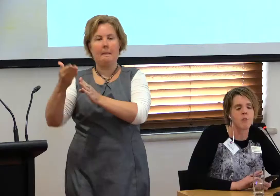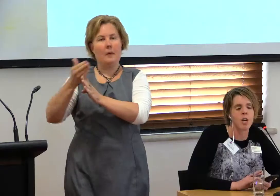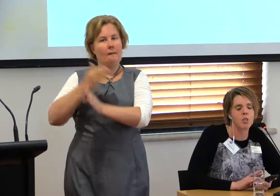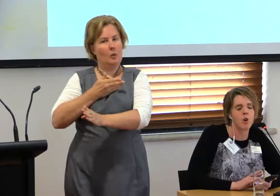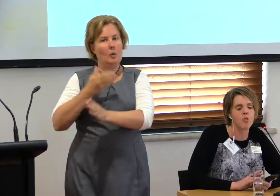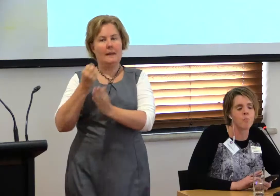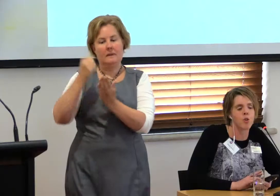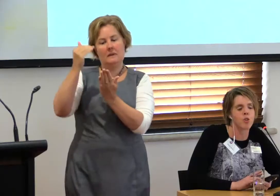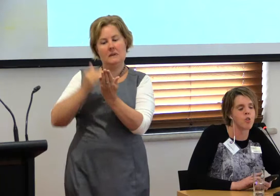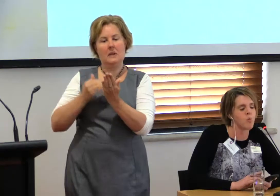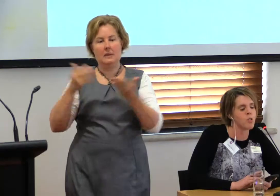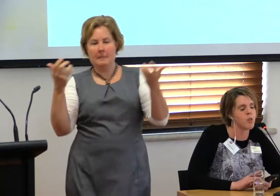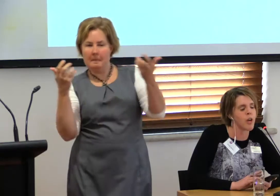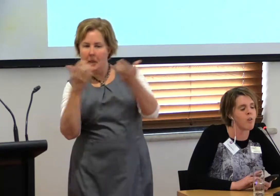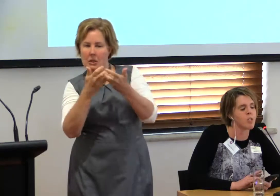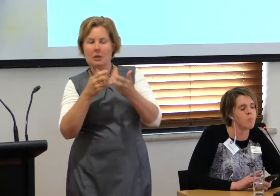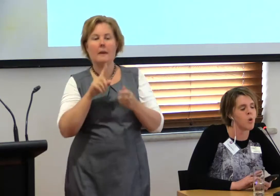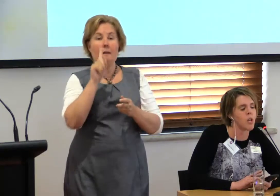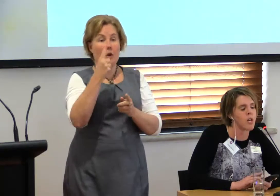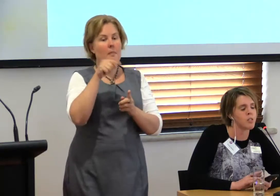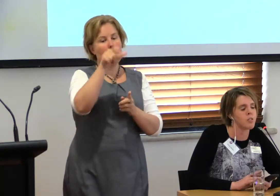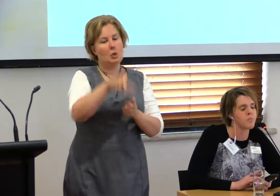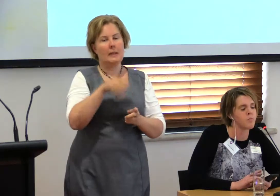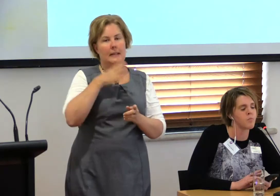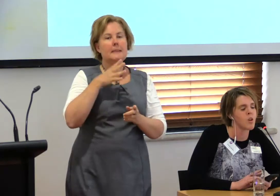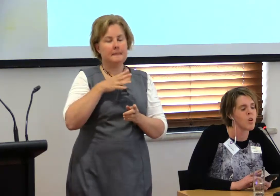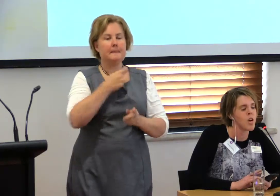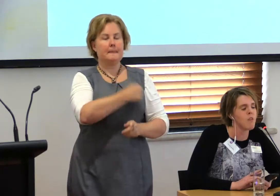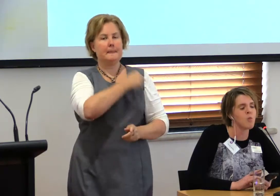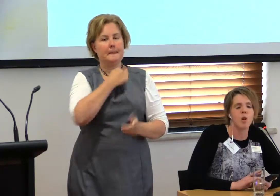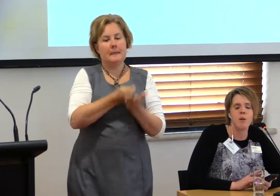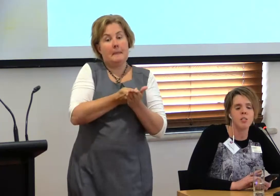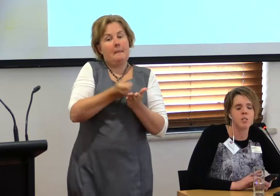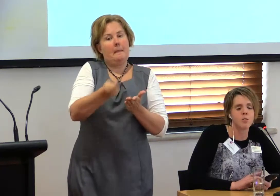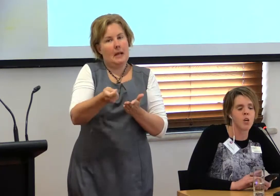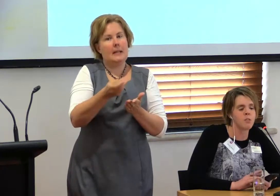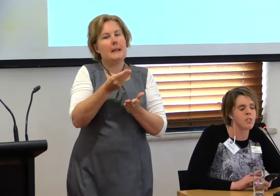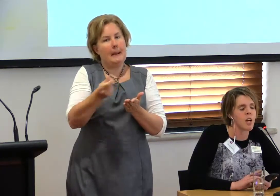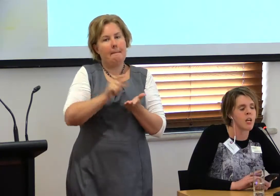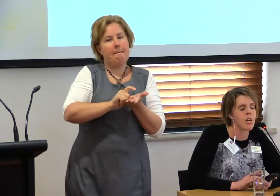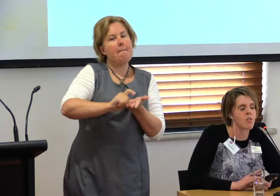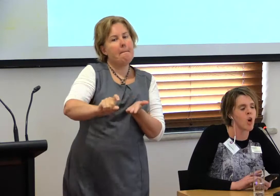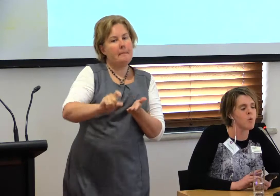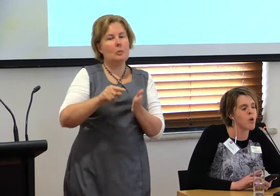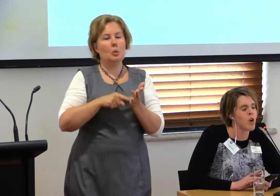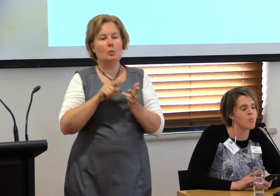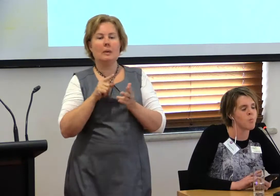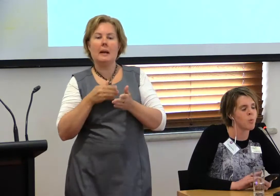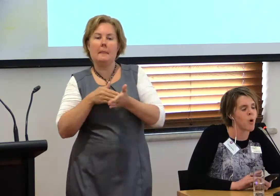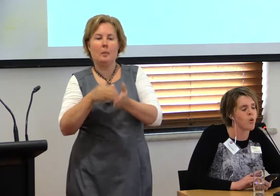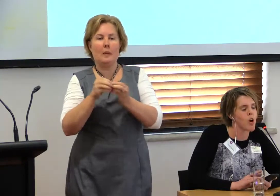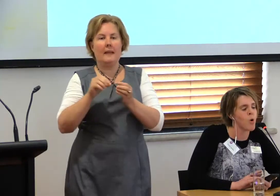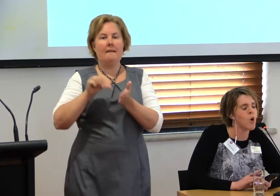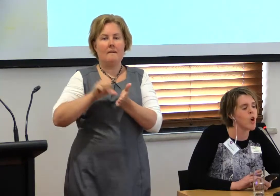make a financial contribution towards your care and support needs. If you want to be assessed for services under either the Commonwealth Home